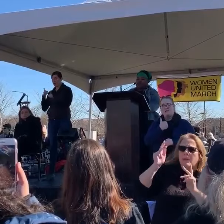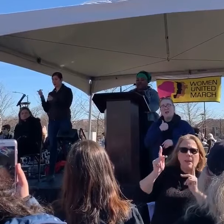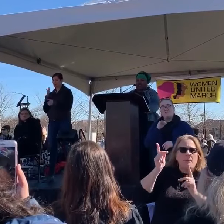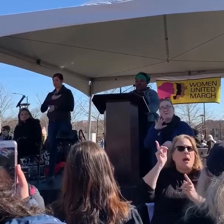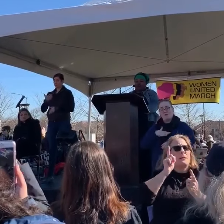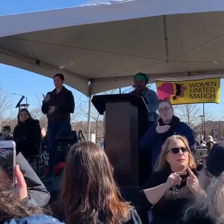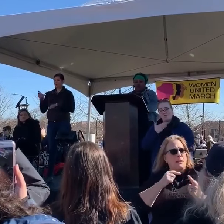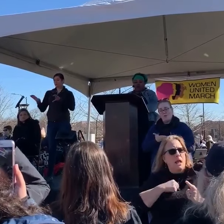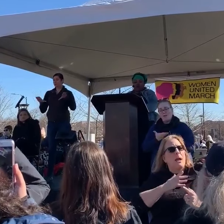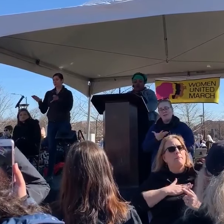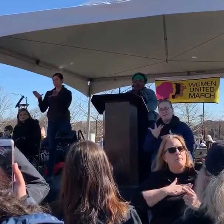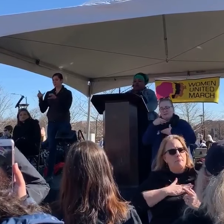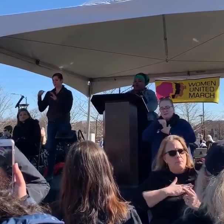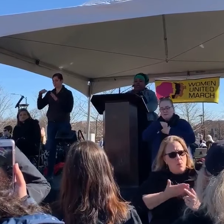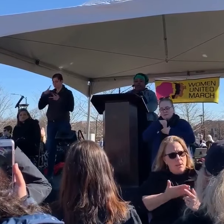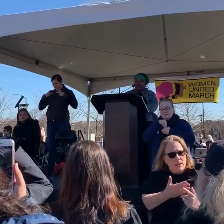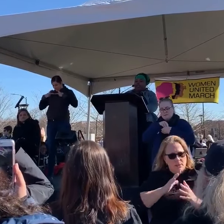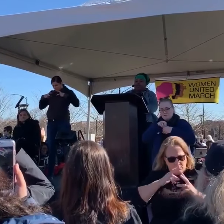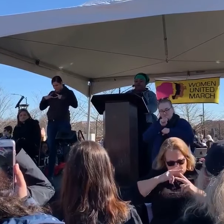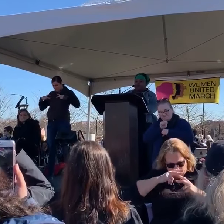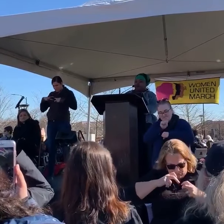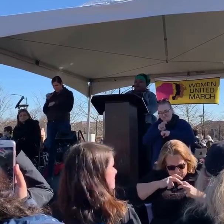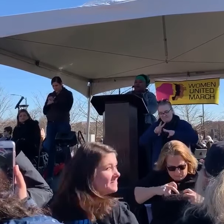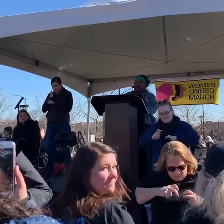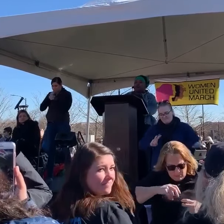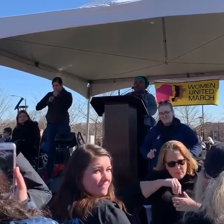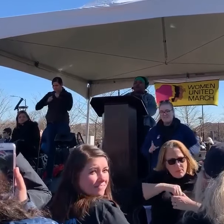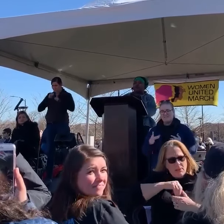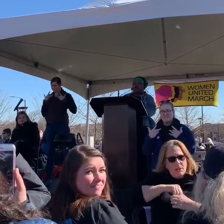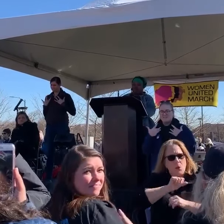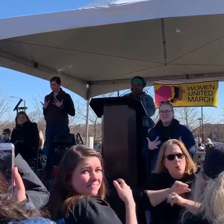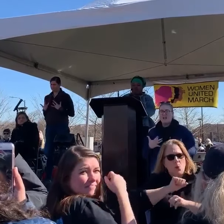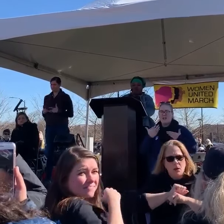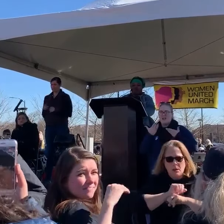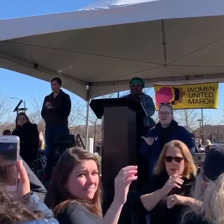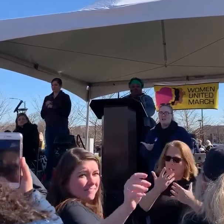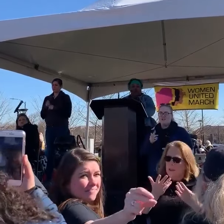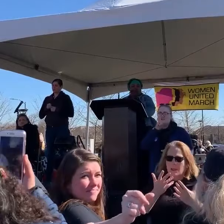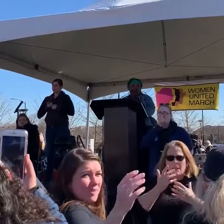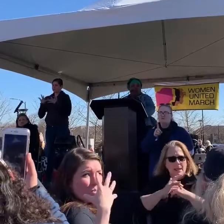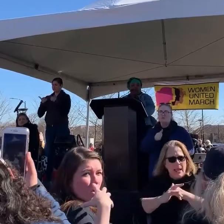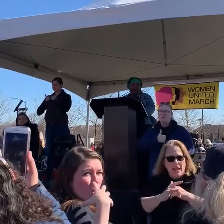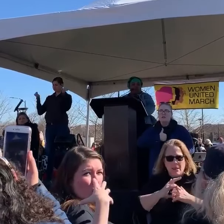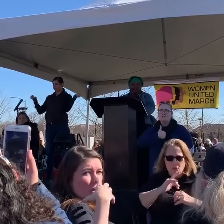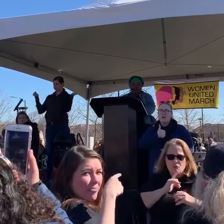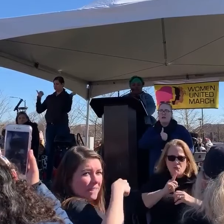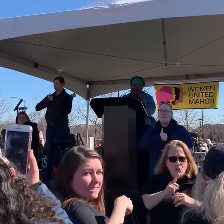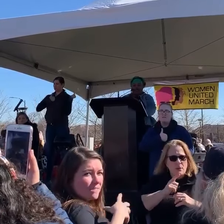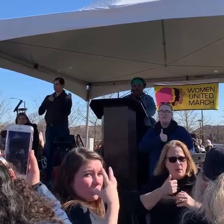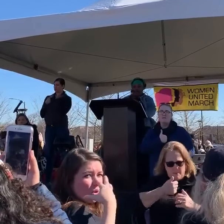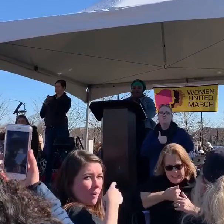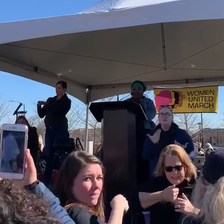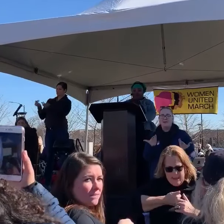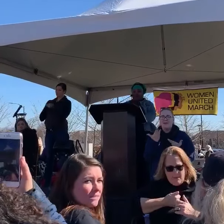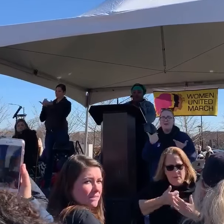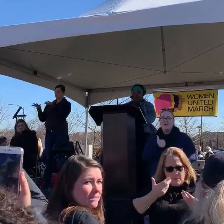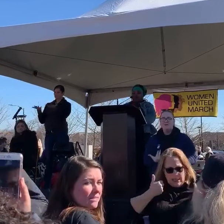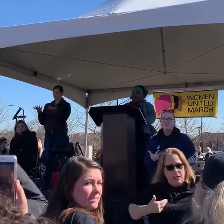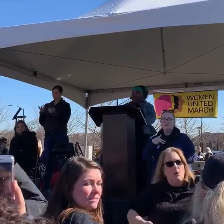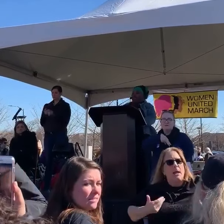to do the internal work, the bare naked vulnerability, the truth of self. So here I